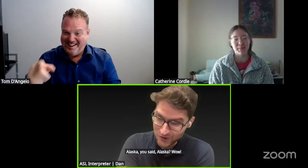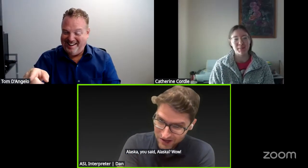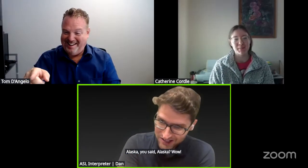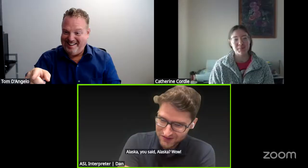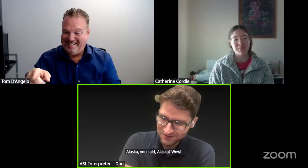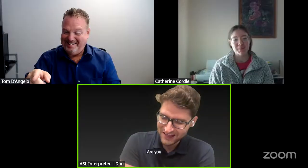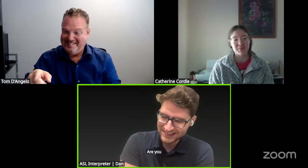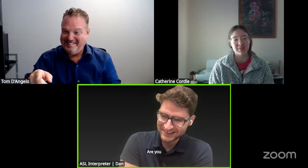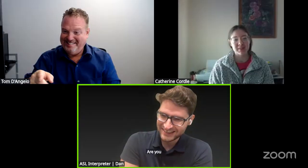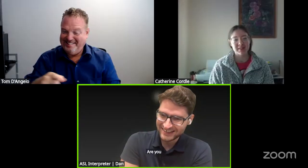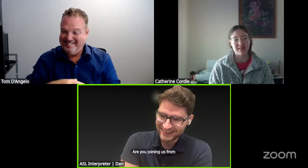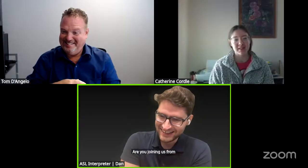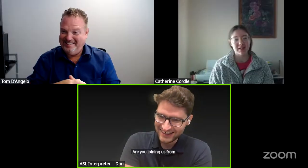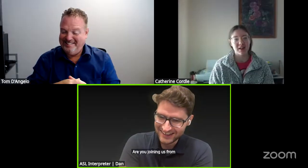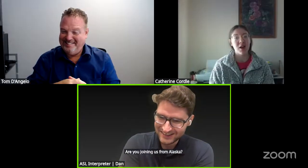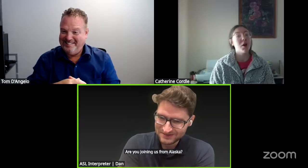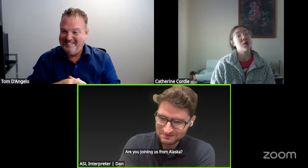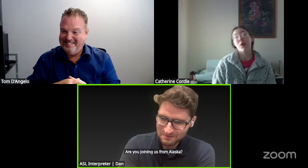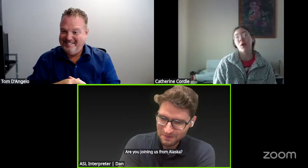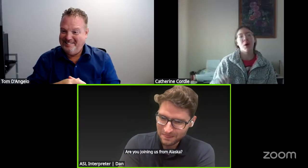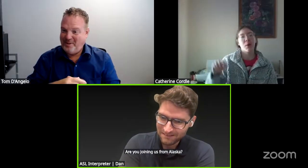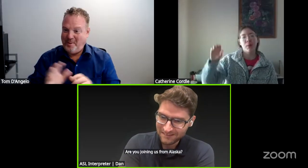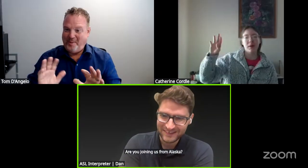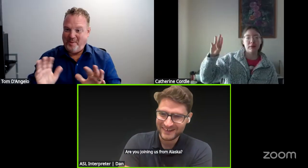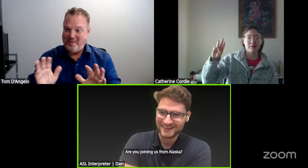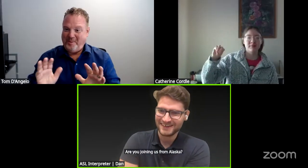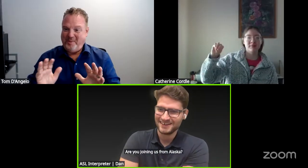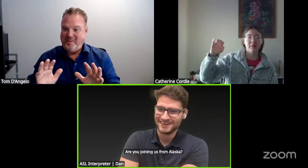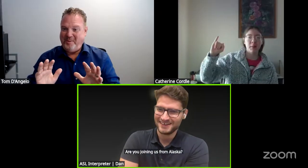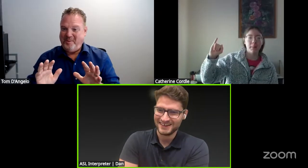Are you joining us from Alaska?